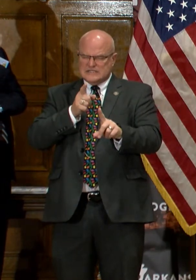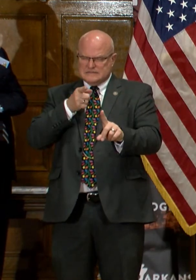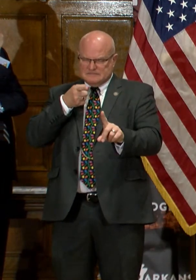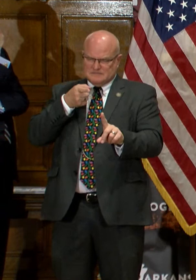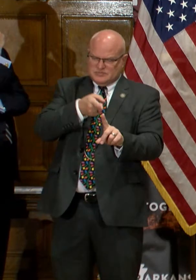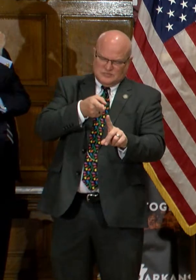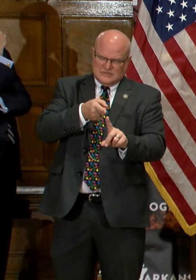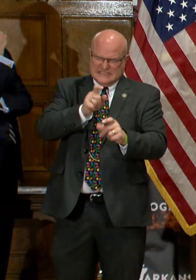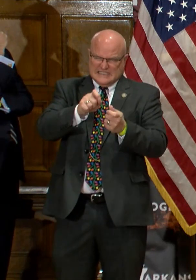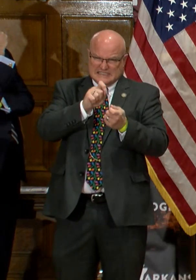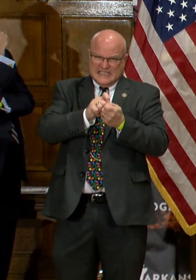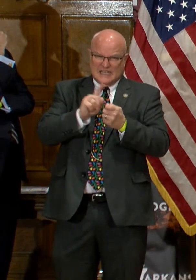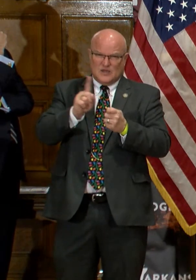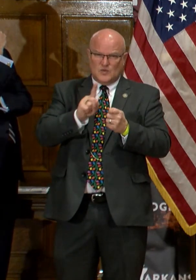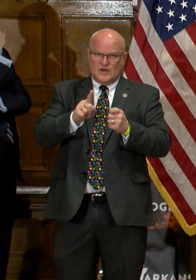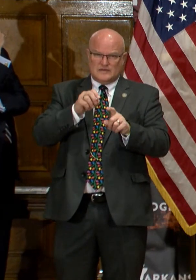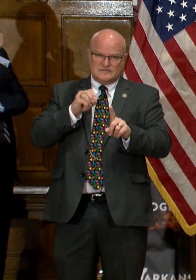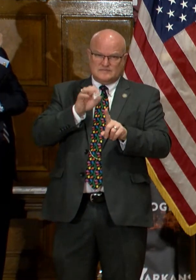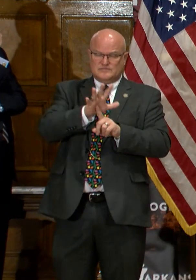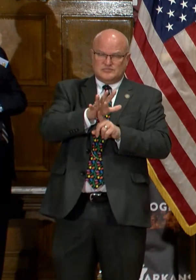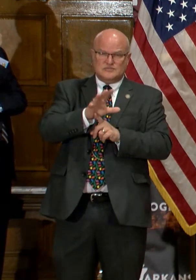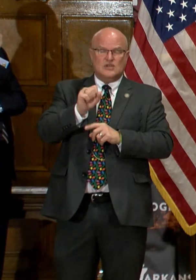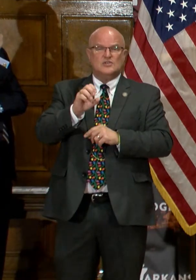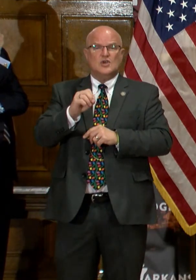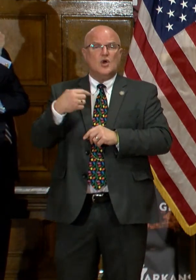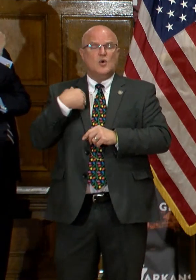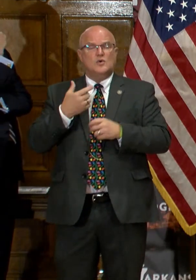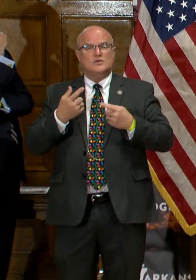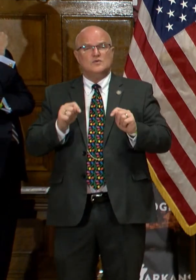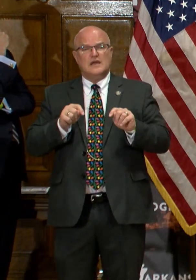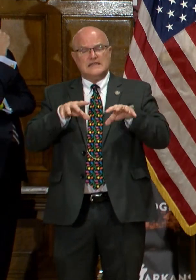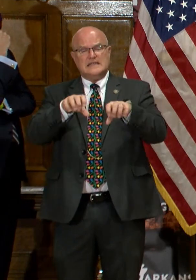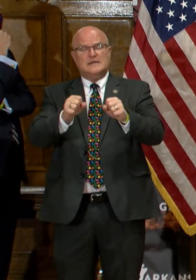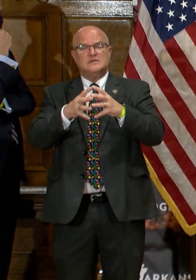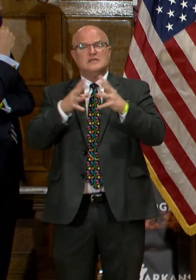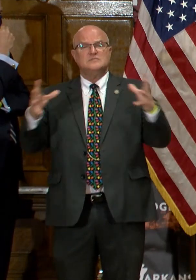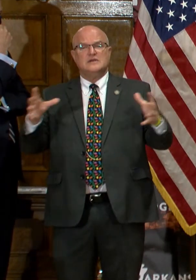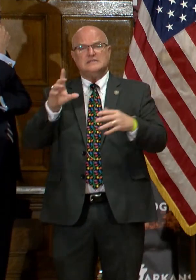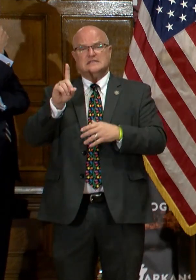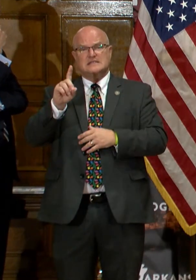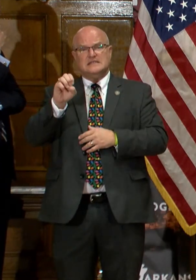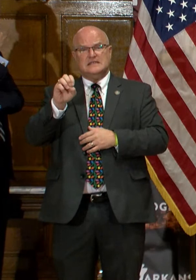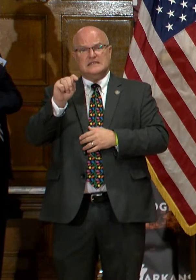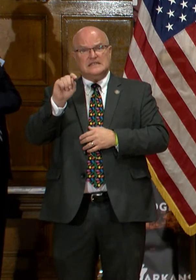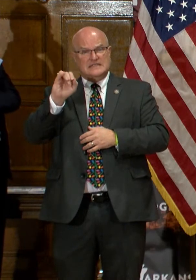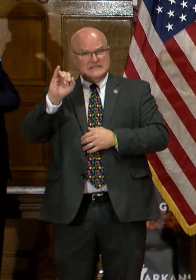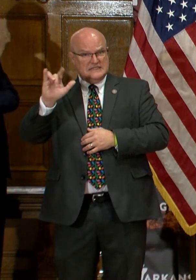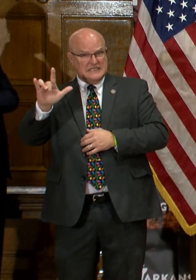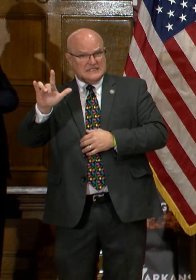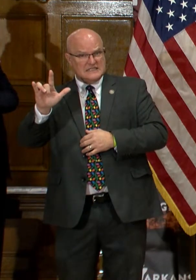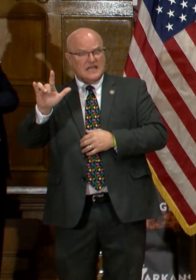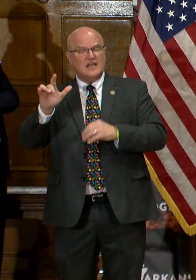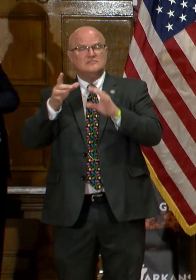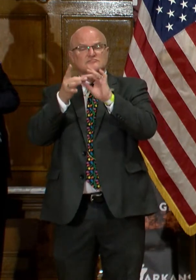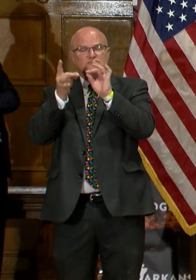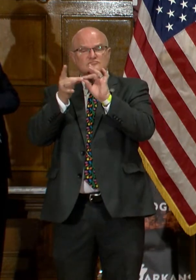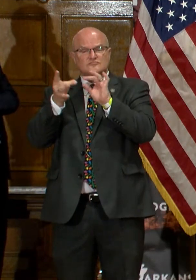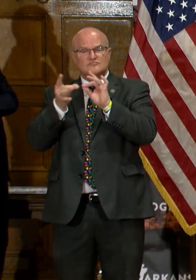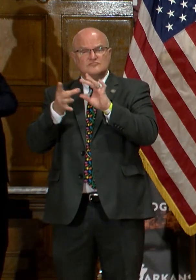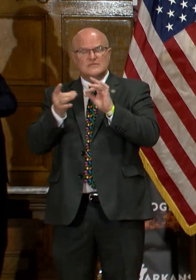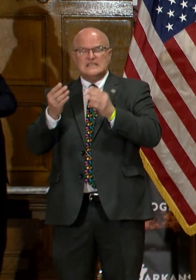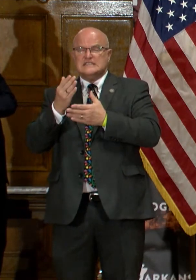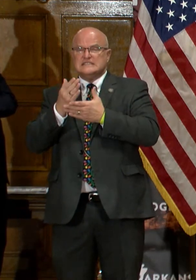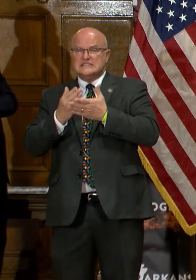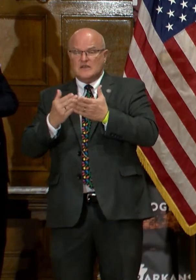down where exactly somebody was infected. So we're trying to capture as much detailed information as we possibly can. A lot of this information is qualitative in